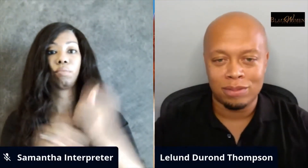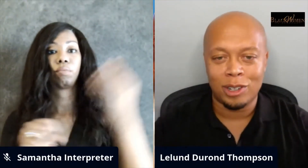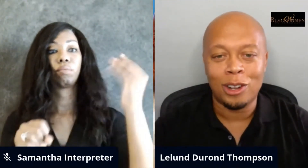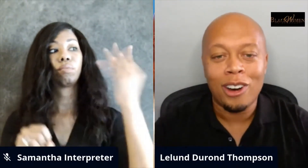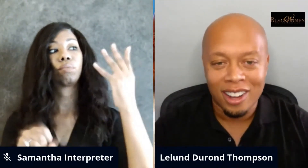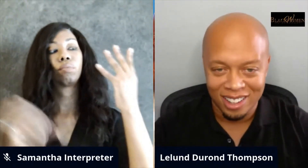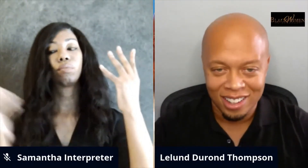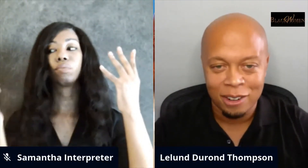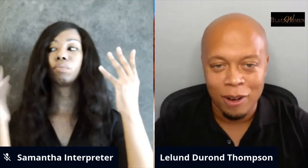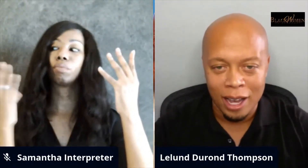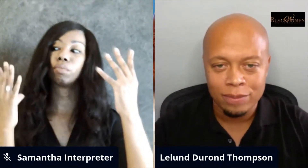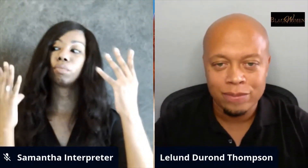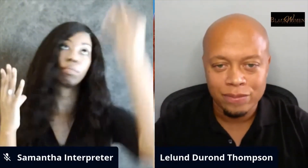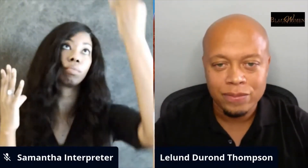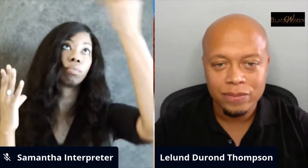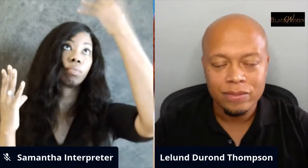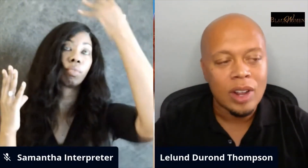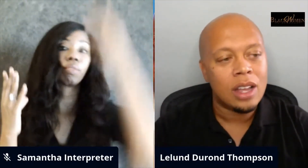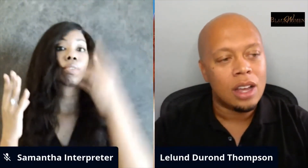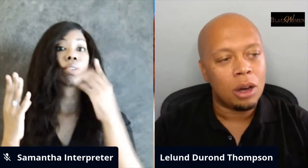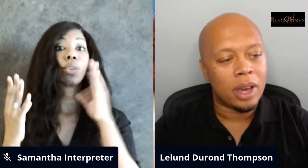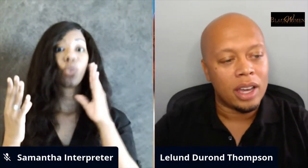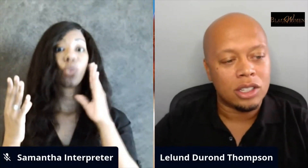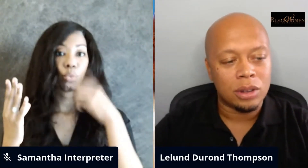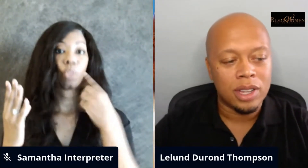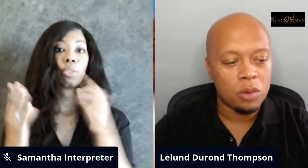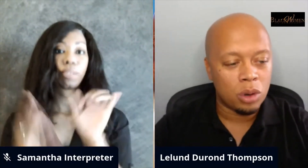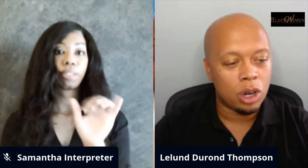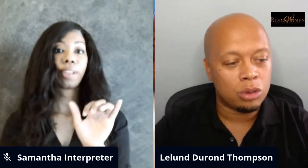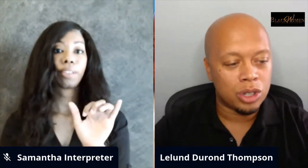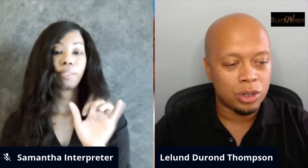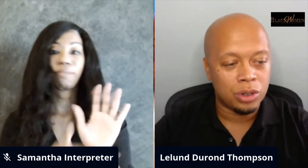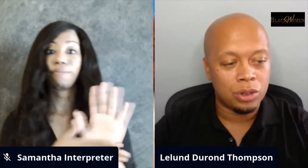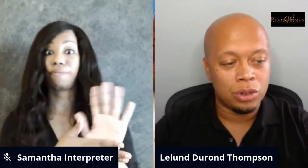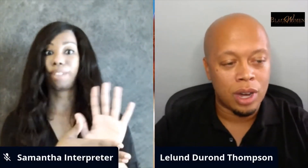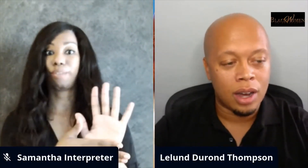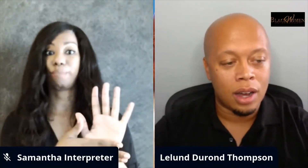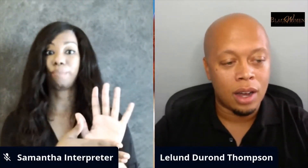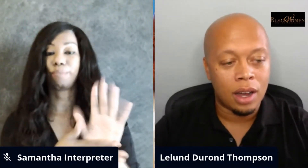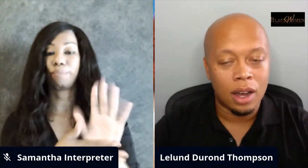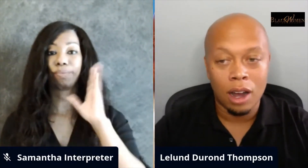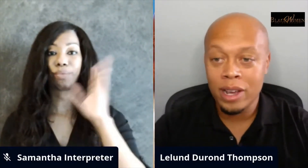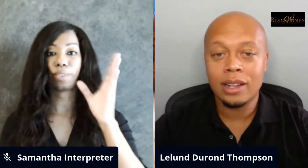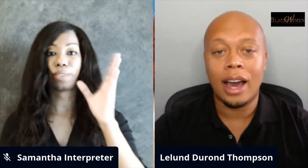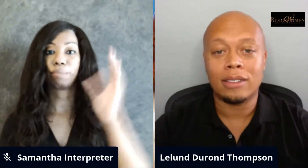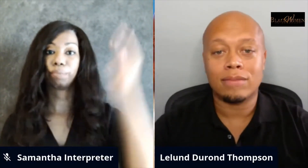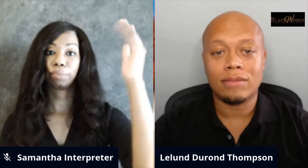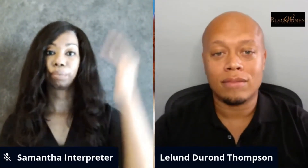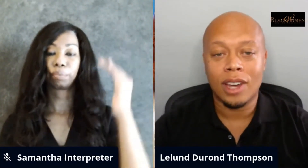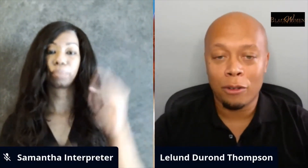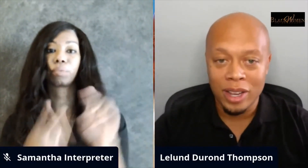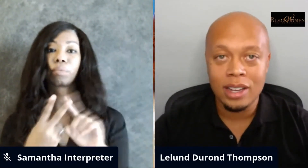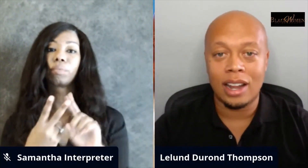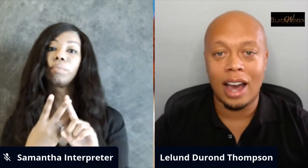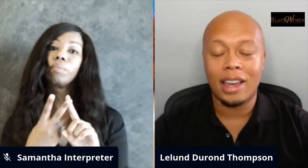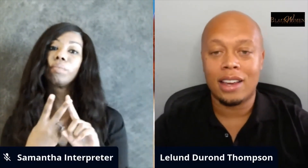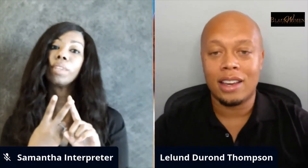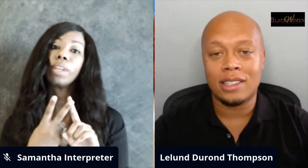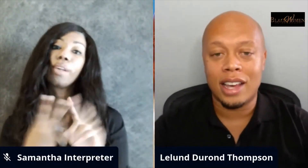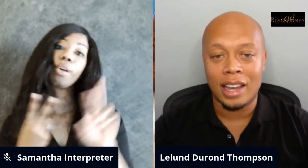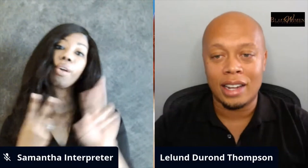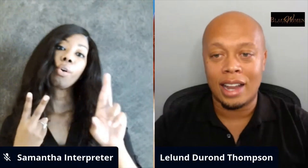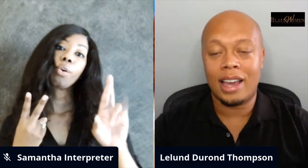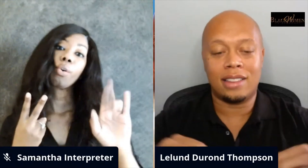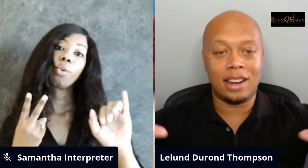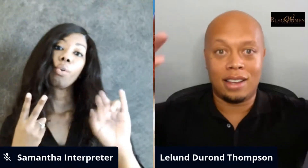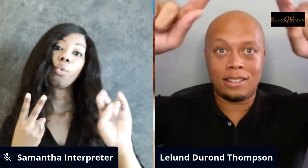film look, right? Okay, so then we'll go to a ring light. A ring light